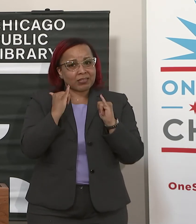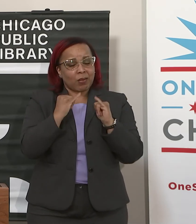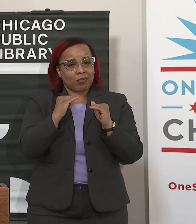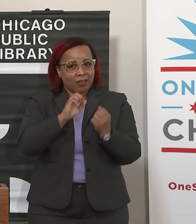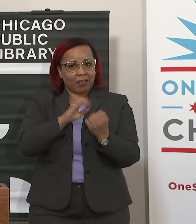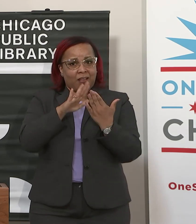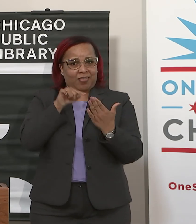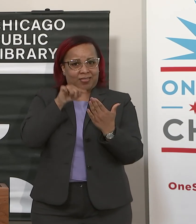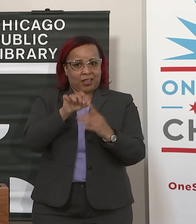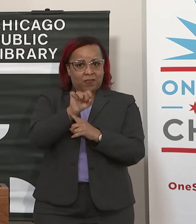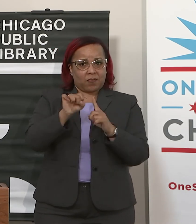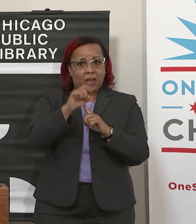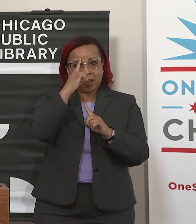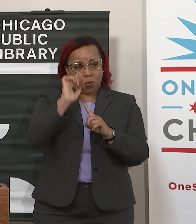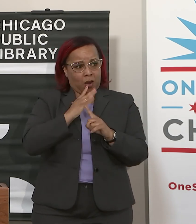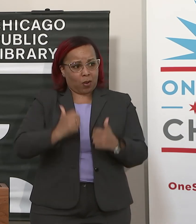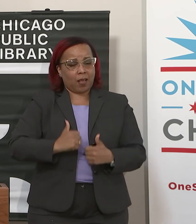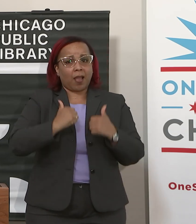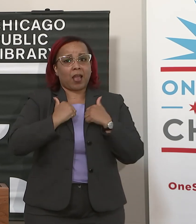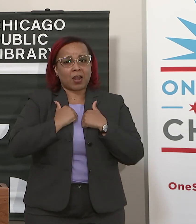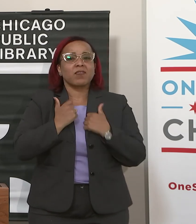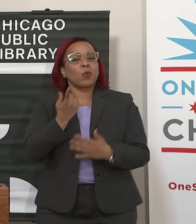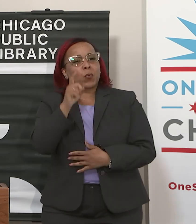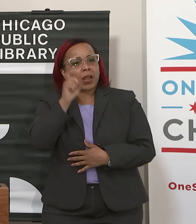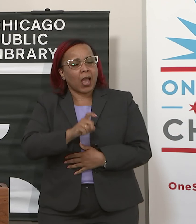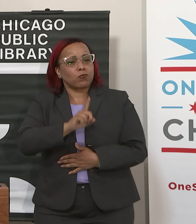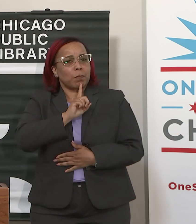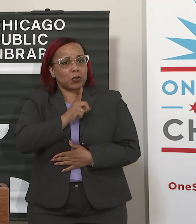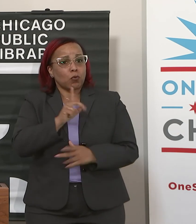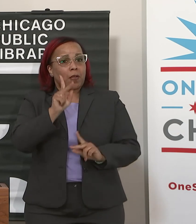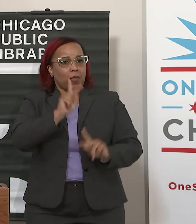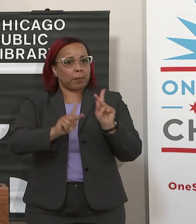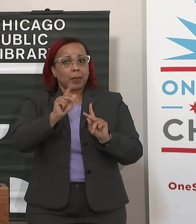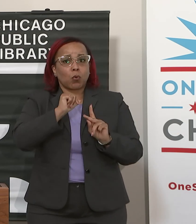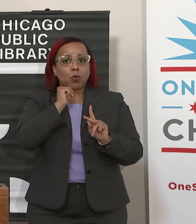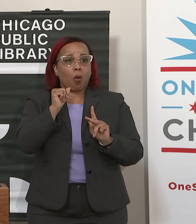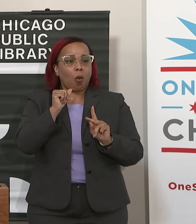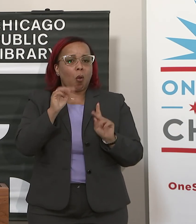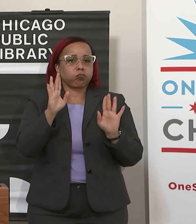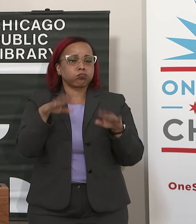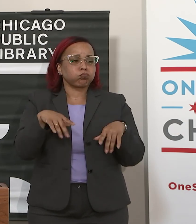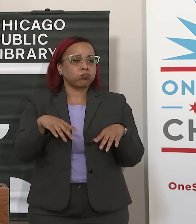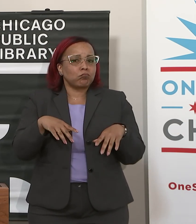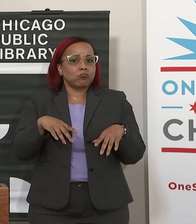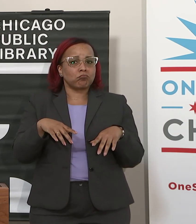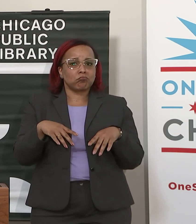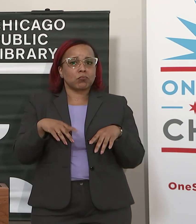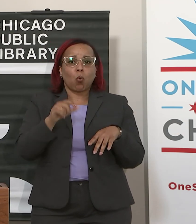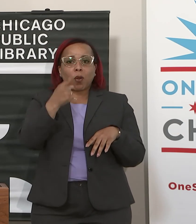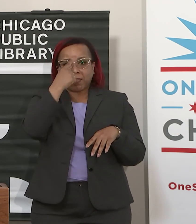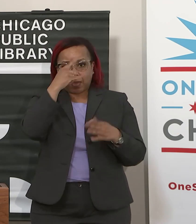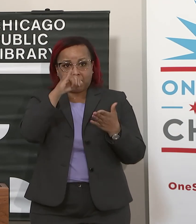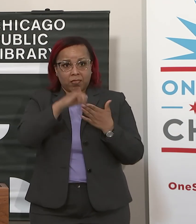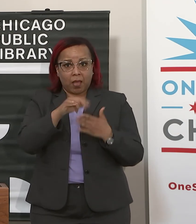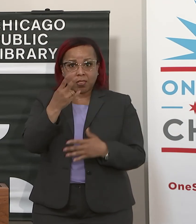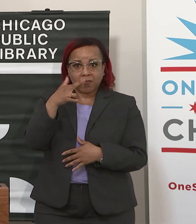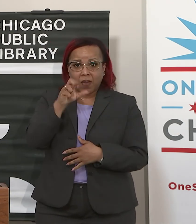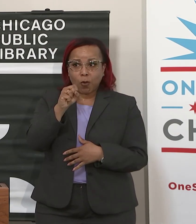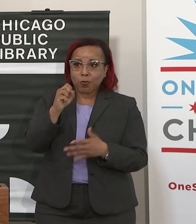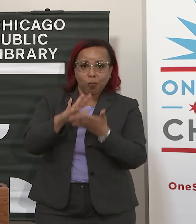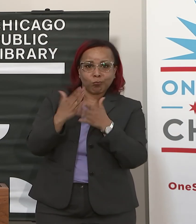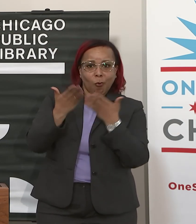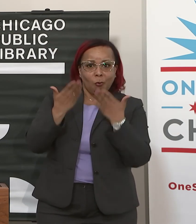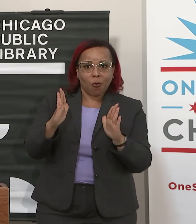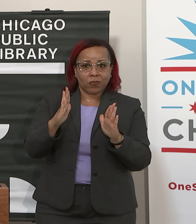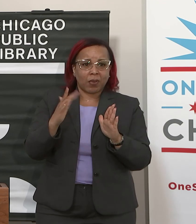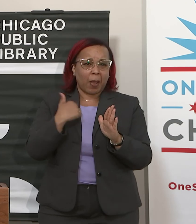fight for our lives, and we've got to make sure that people don't relax. People don't think that the virus is over. And